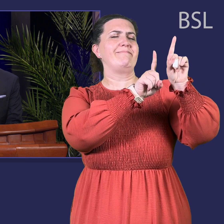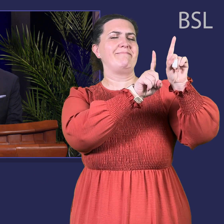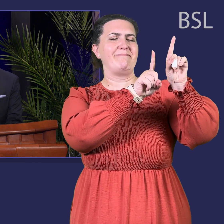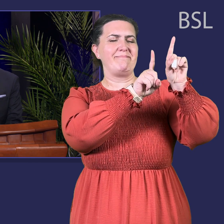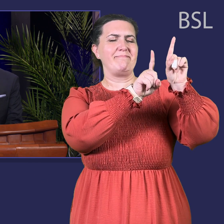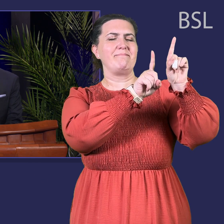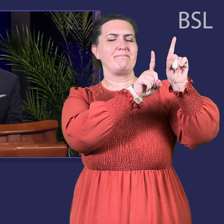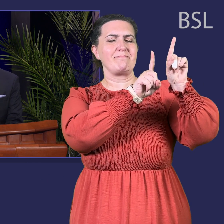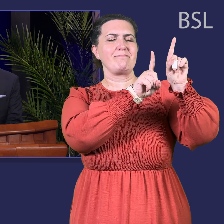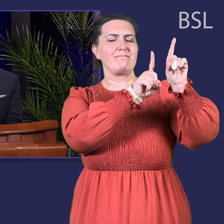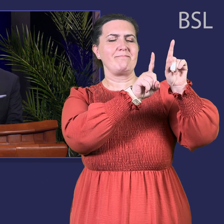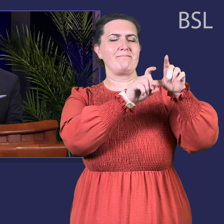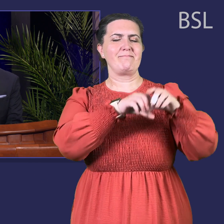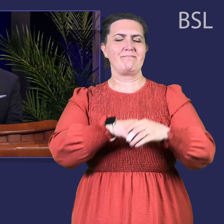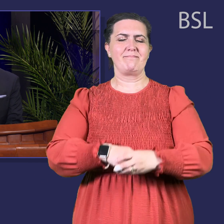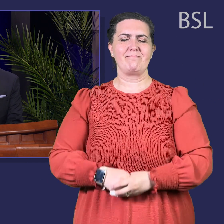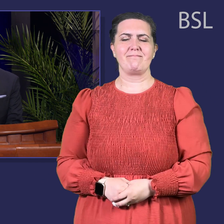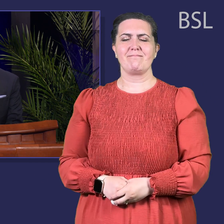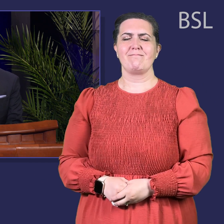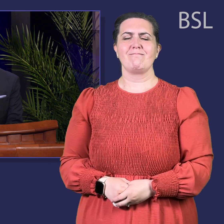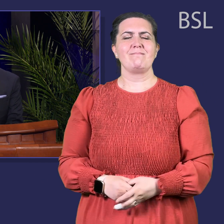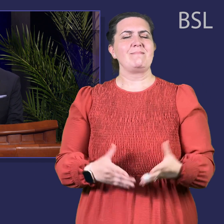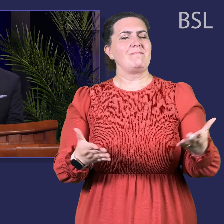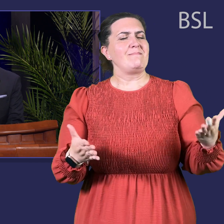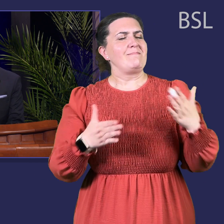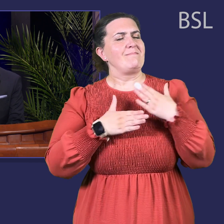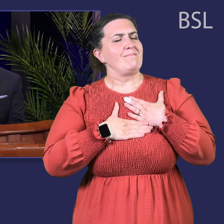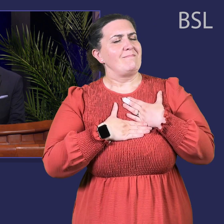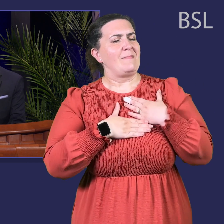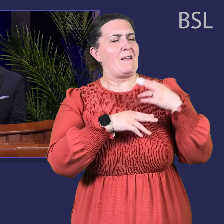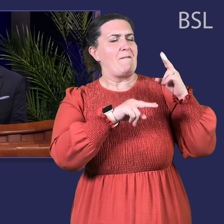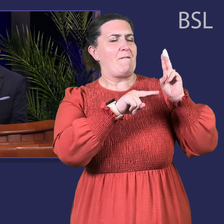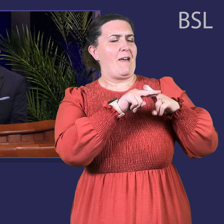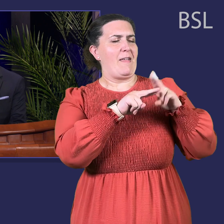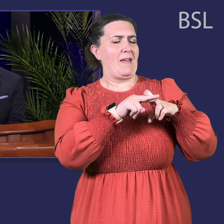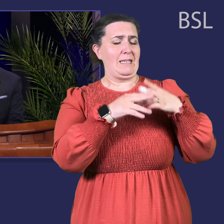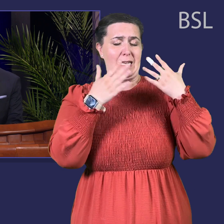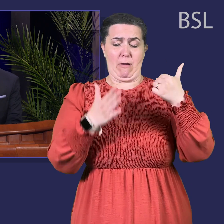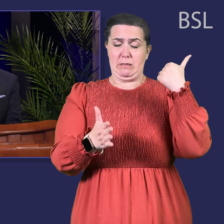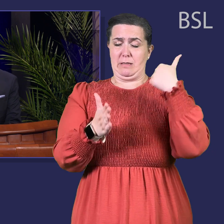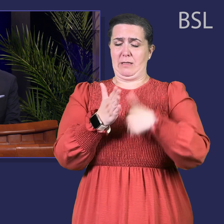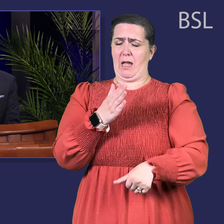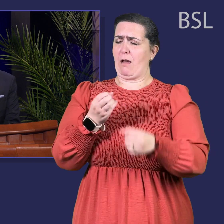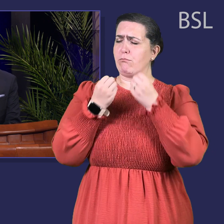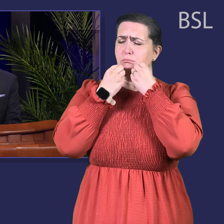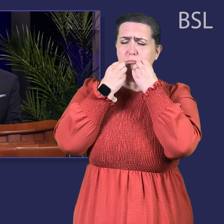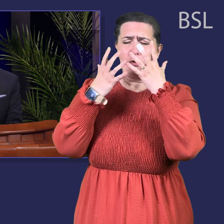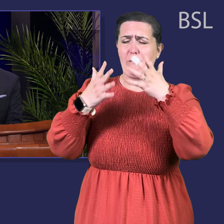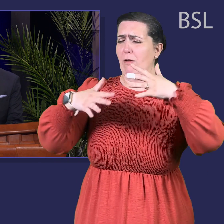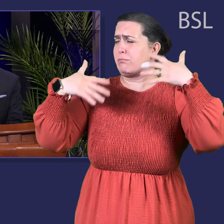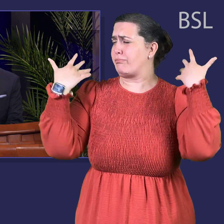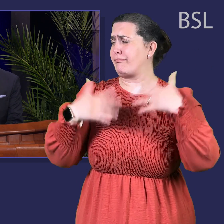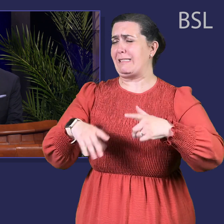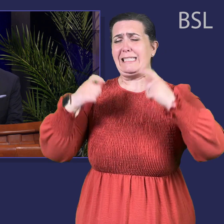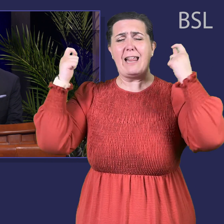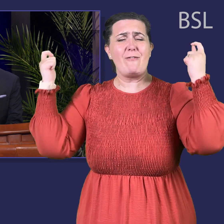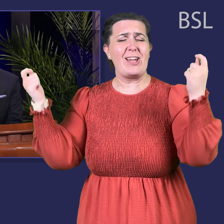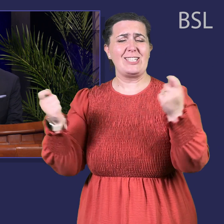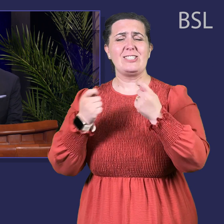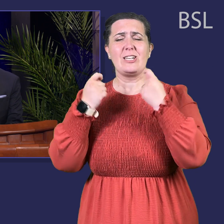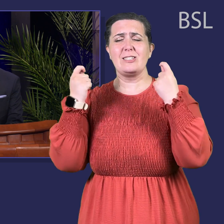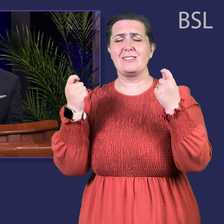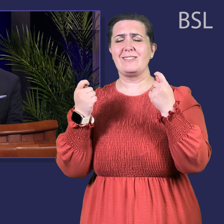together to thy presence. Dear Father, as we start this beautiful and